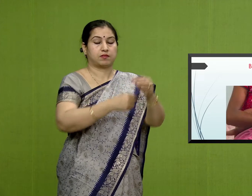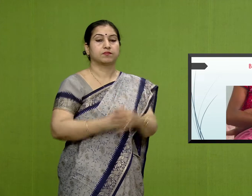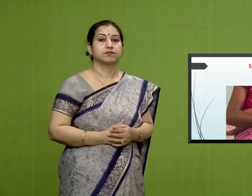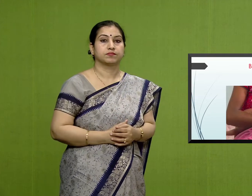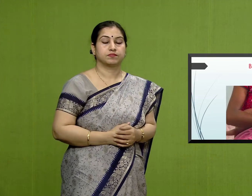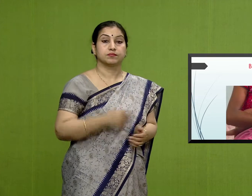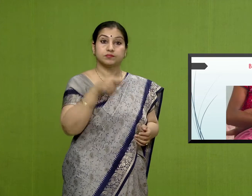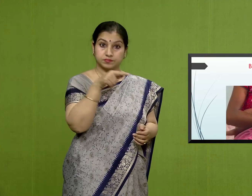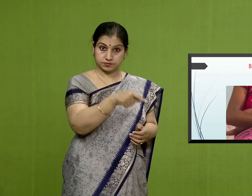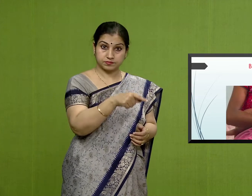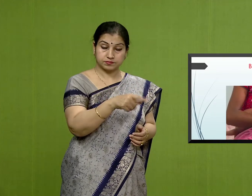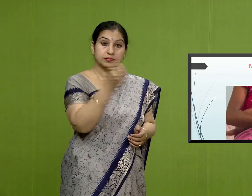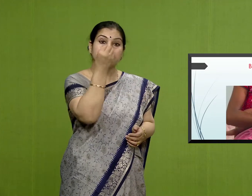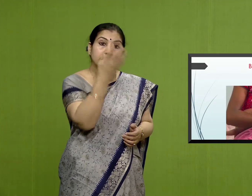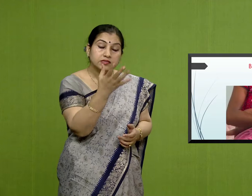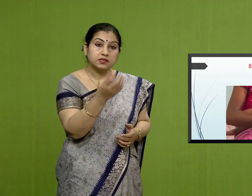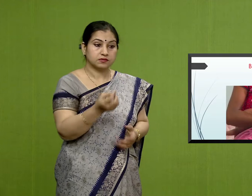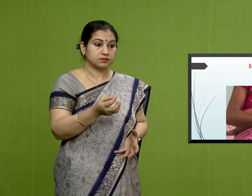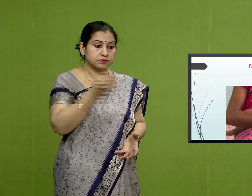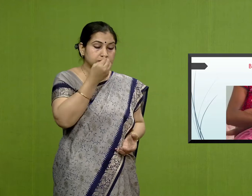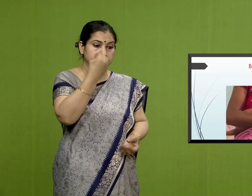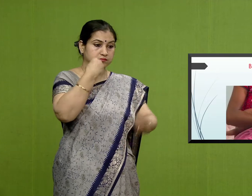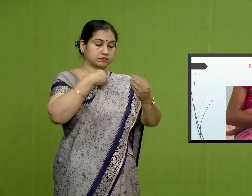It is easily digested.